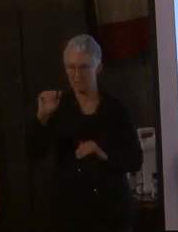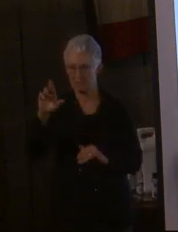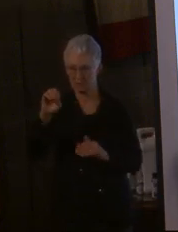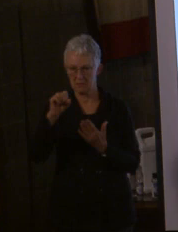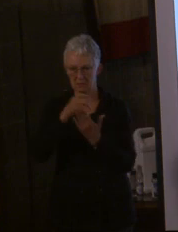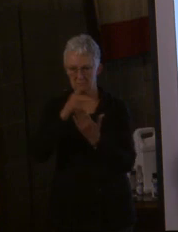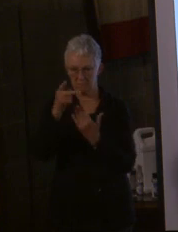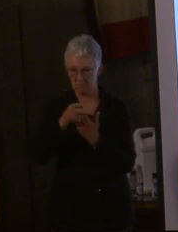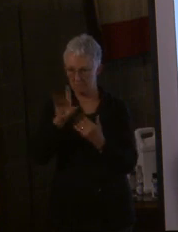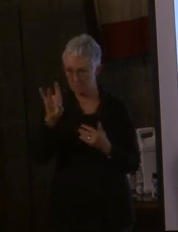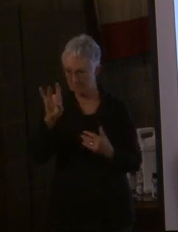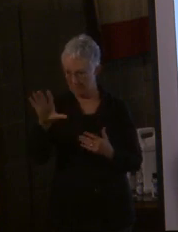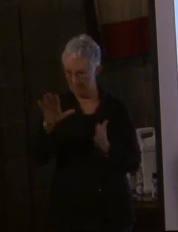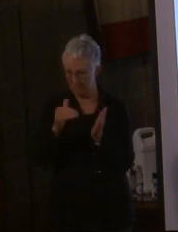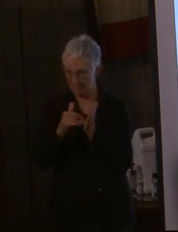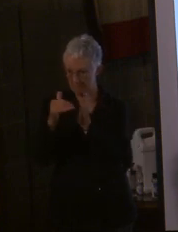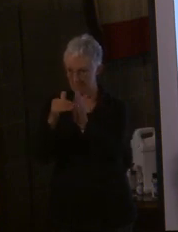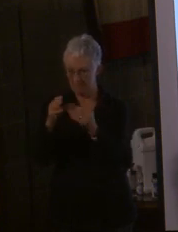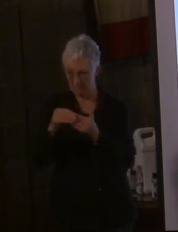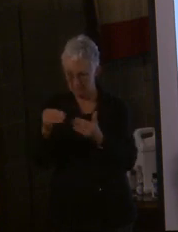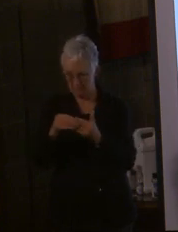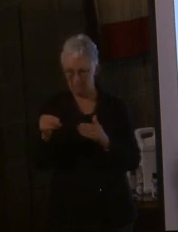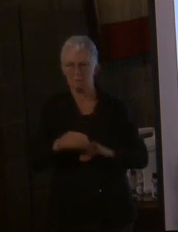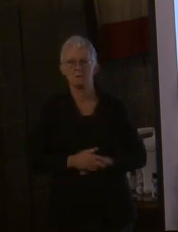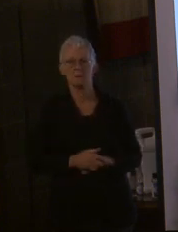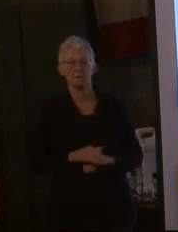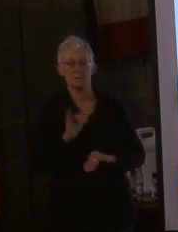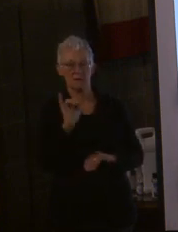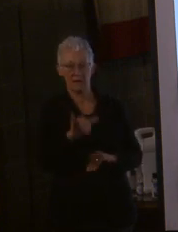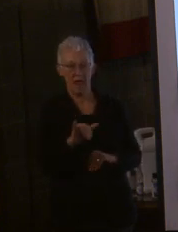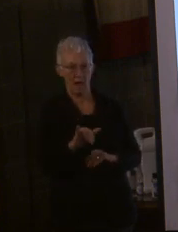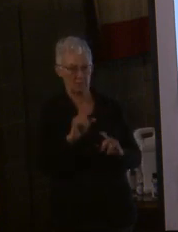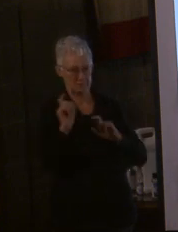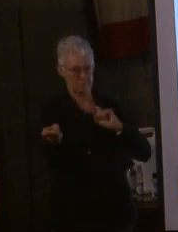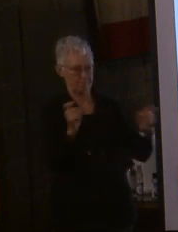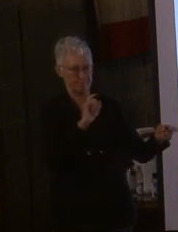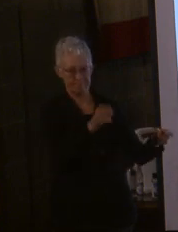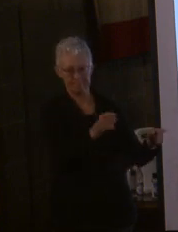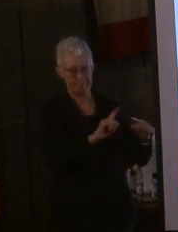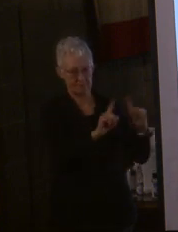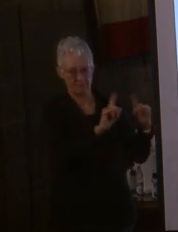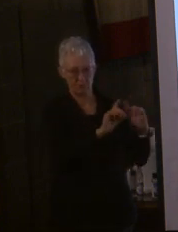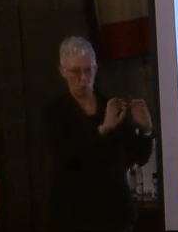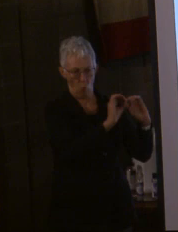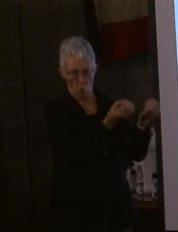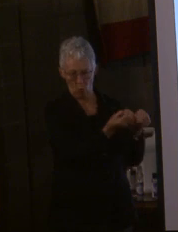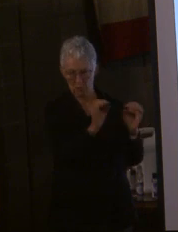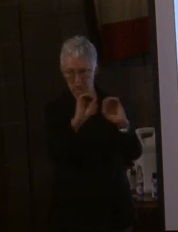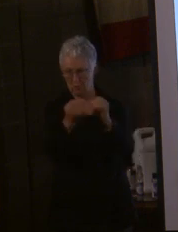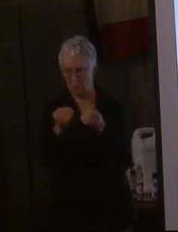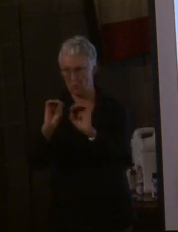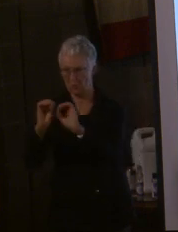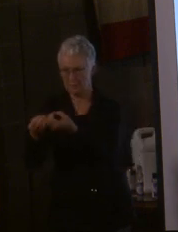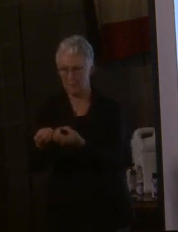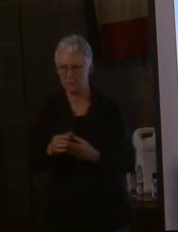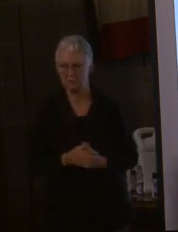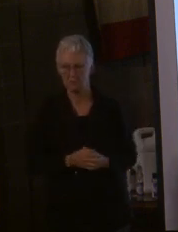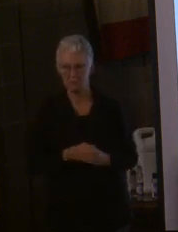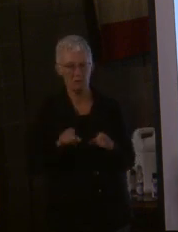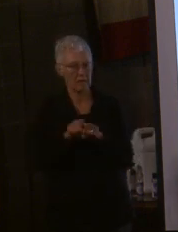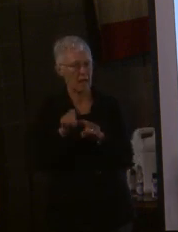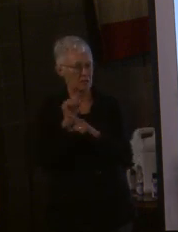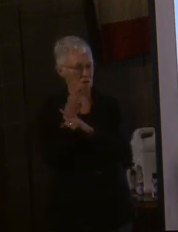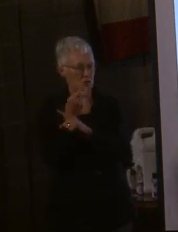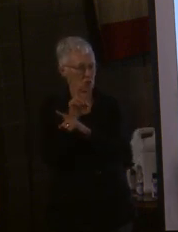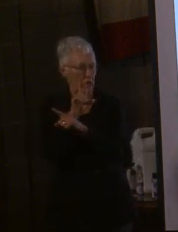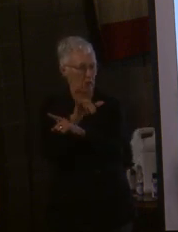was $85 million, and that was going to a variety of organizations that help take care. Sherry was talking about the organizations out there that